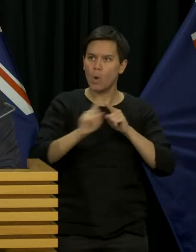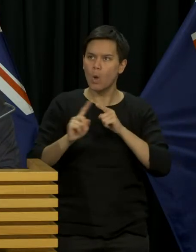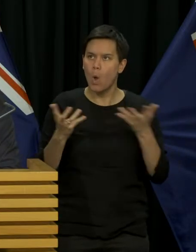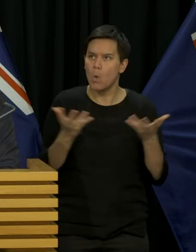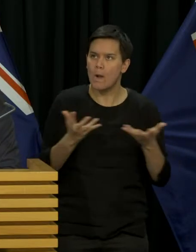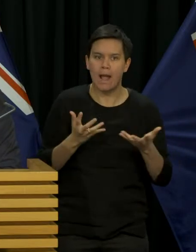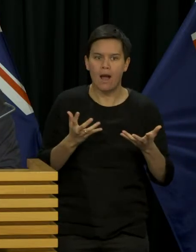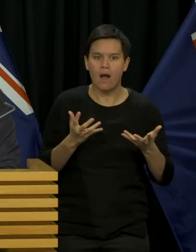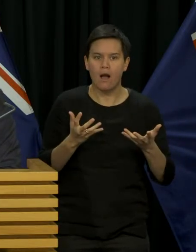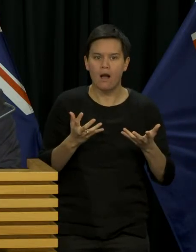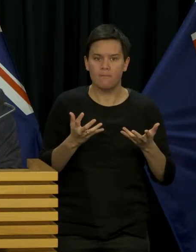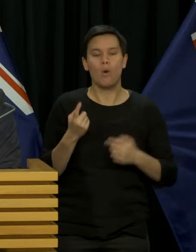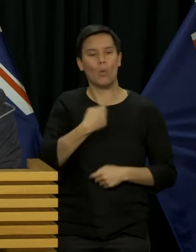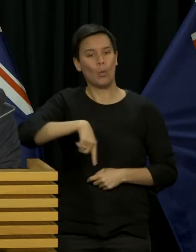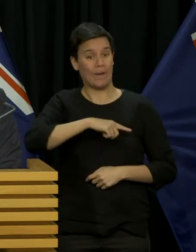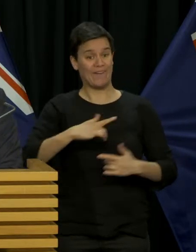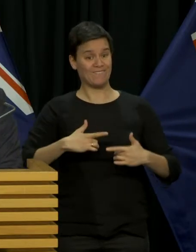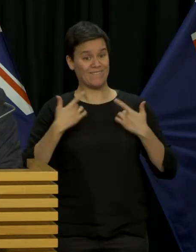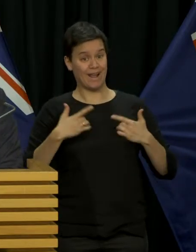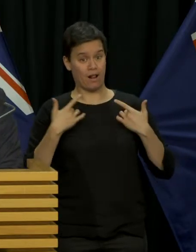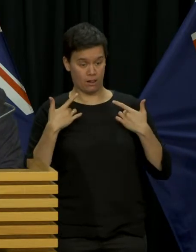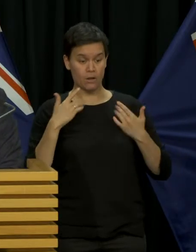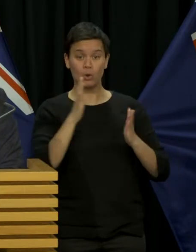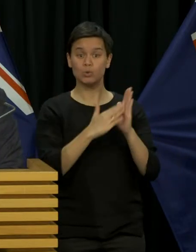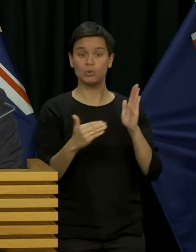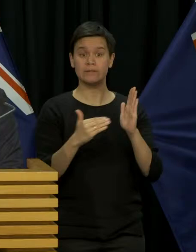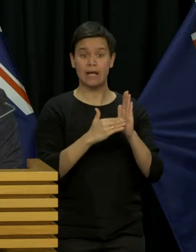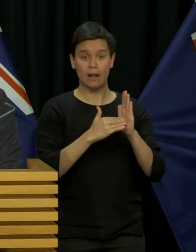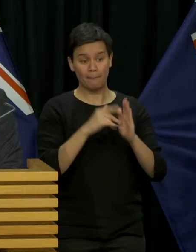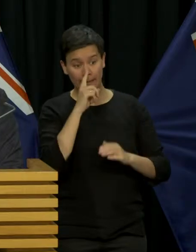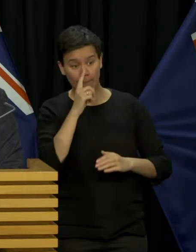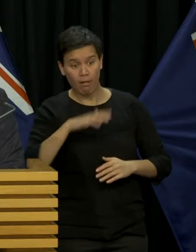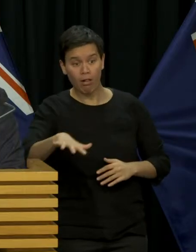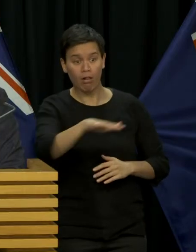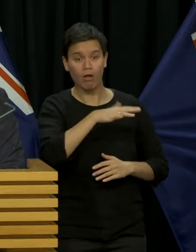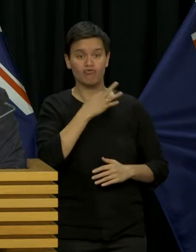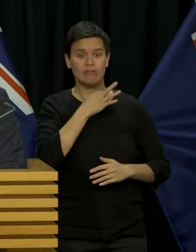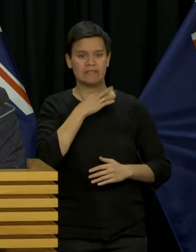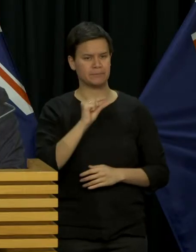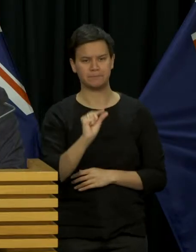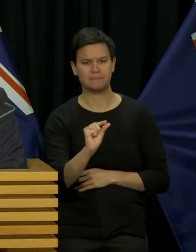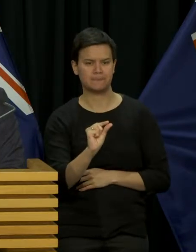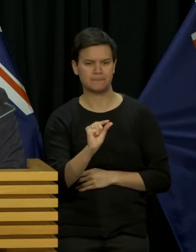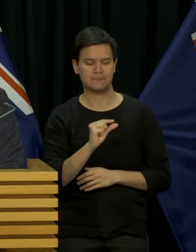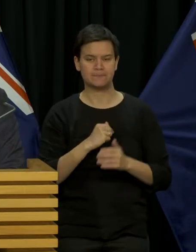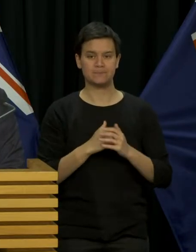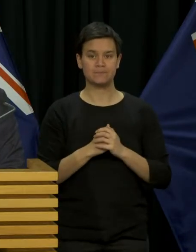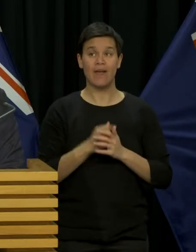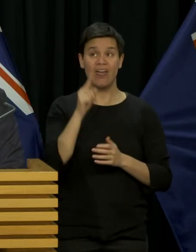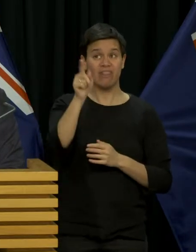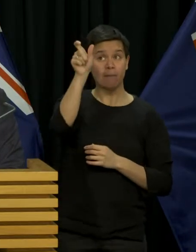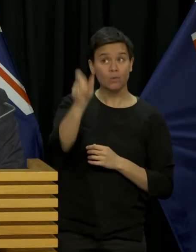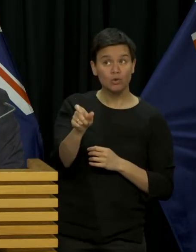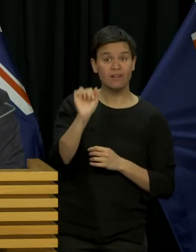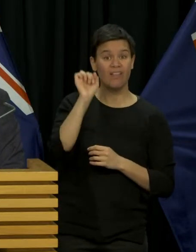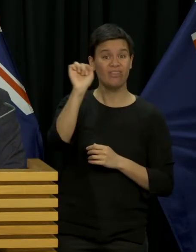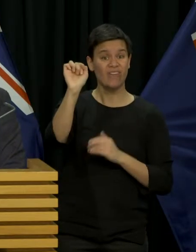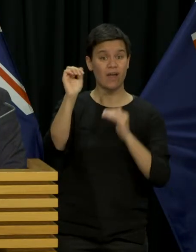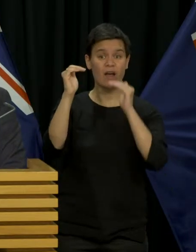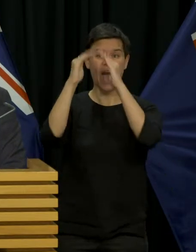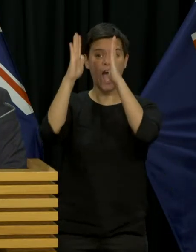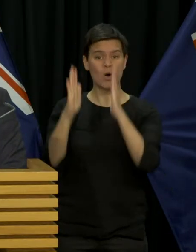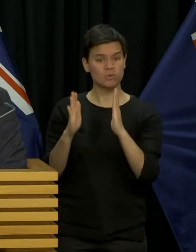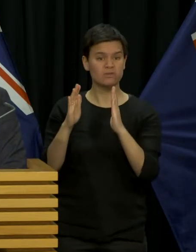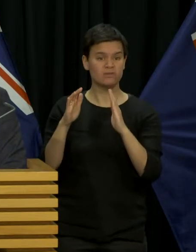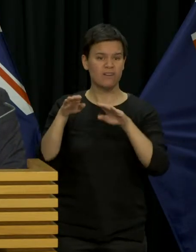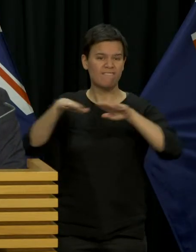is considered to be low. We want to thank the individual and their household contacts for the detailed information they've